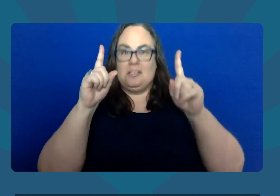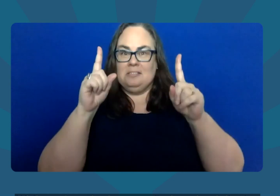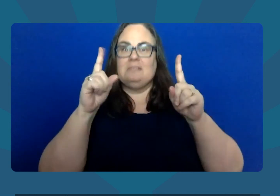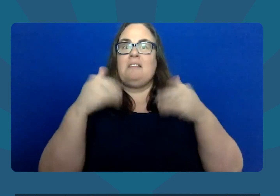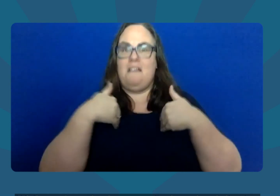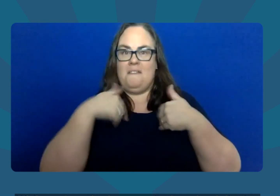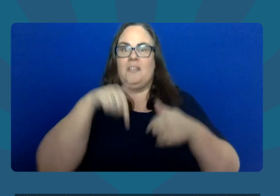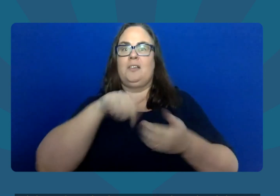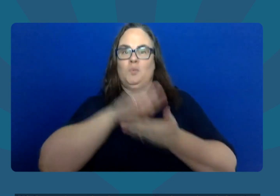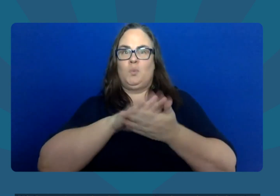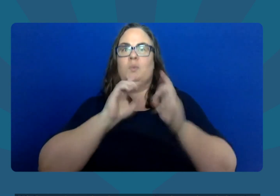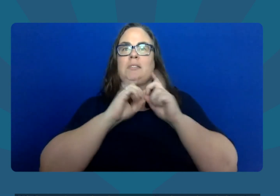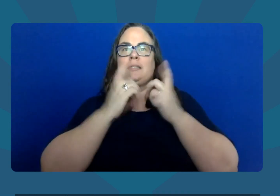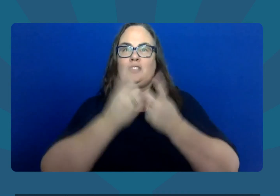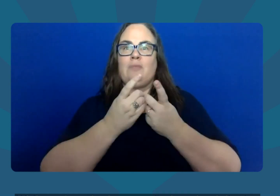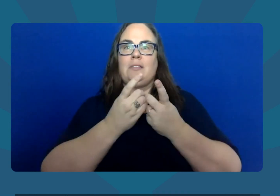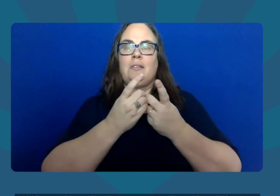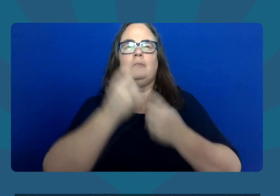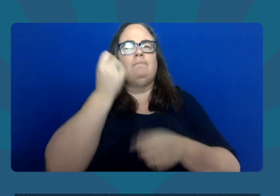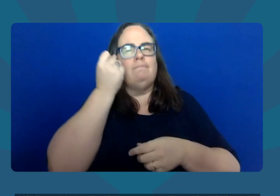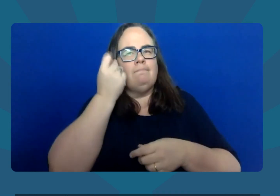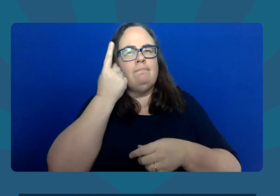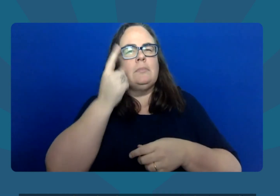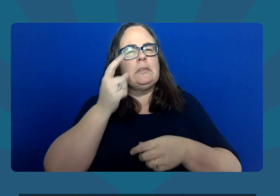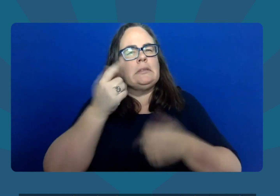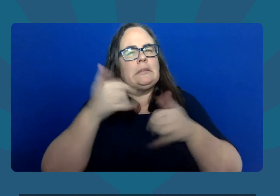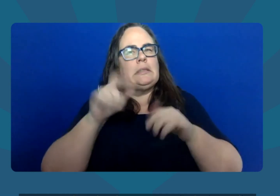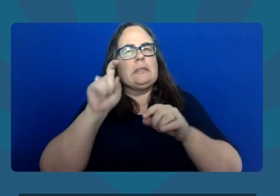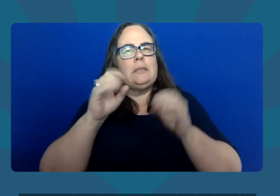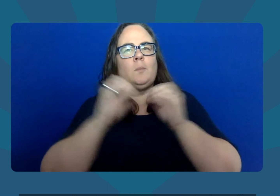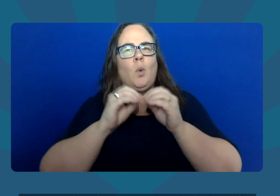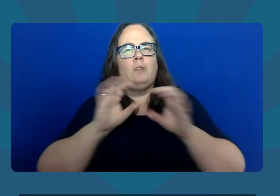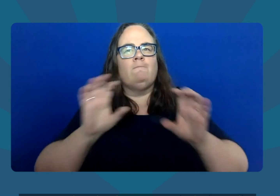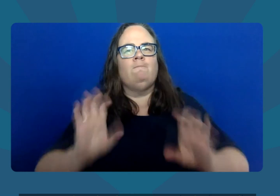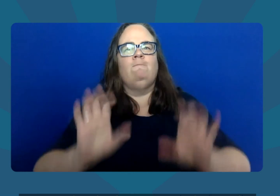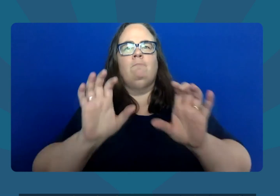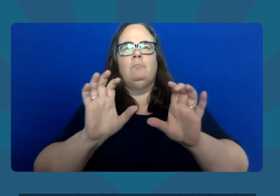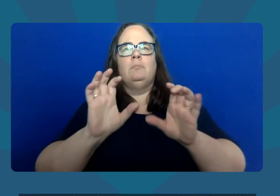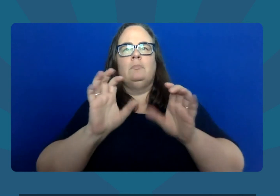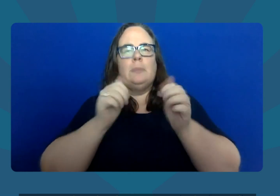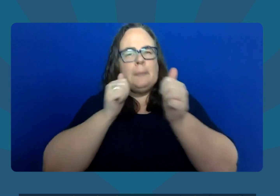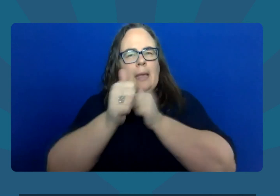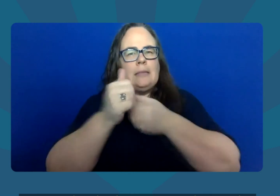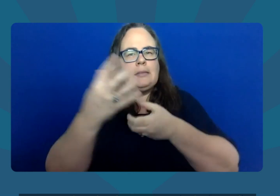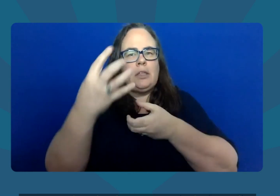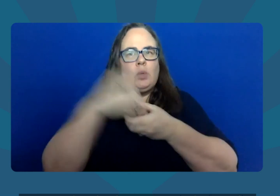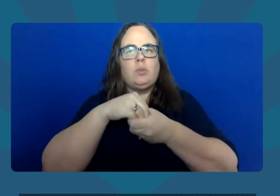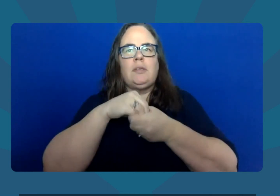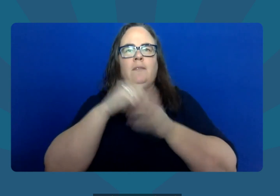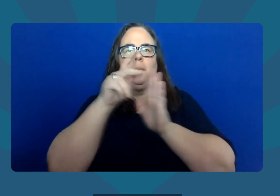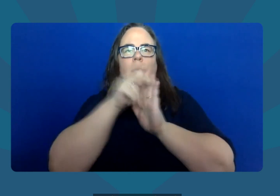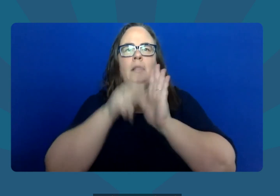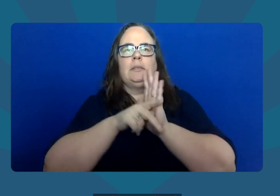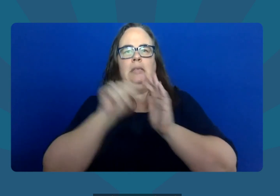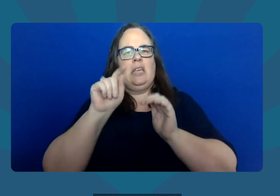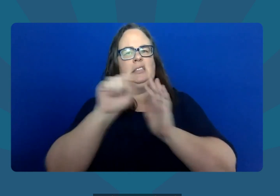While we have had success in the school district, more needs to be done to pass inclusive policy